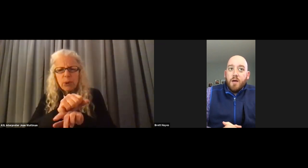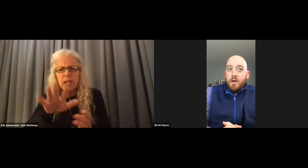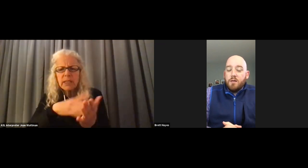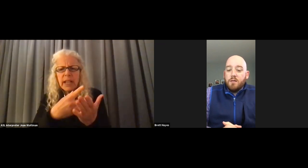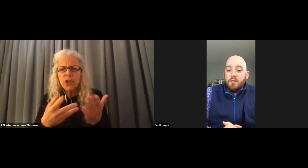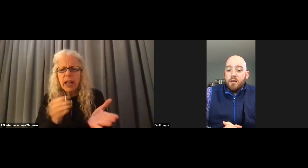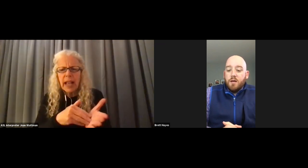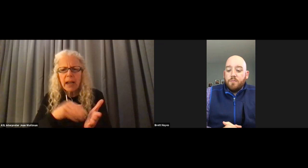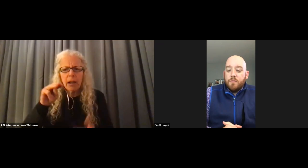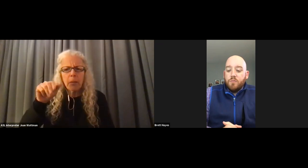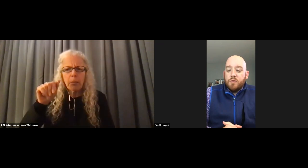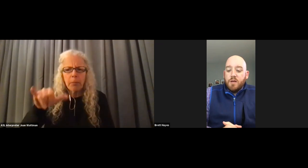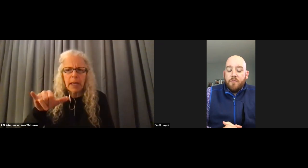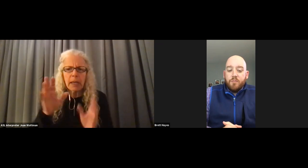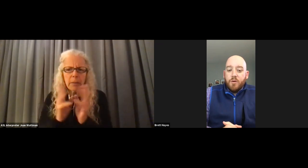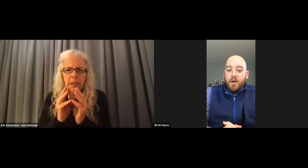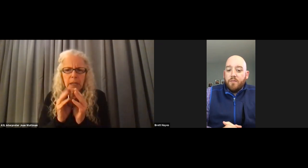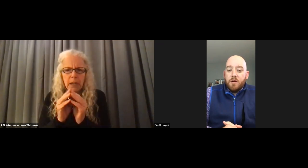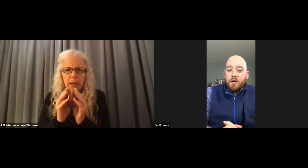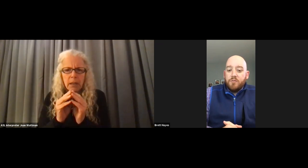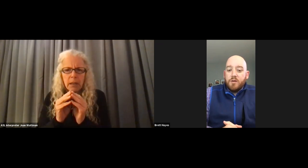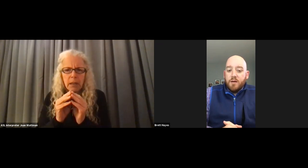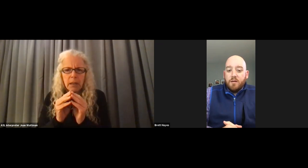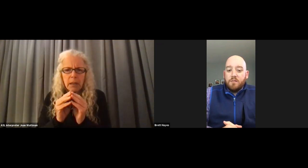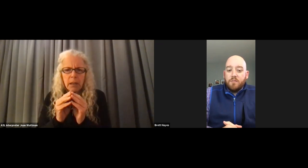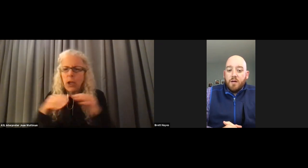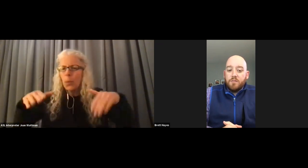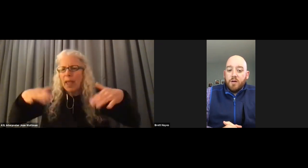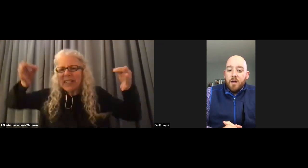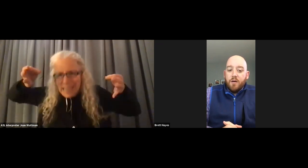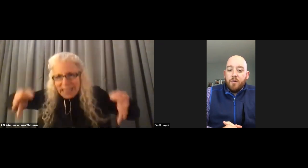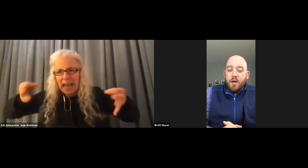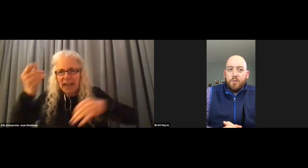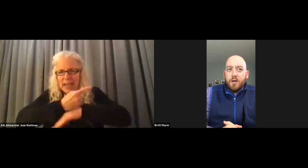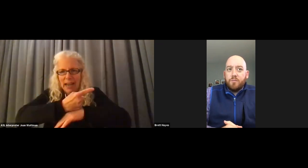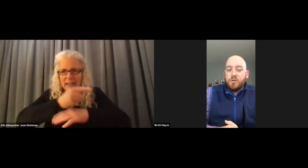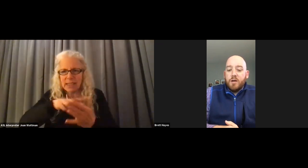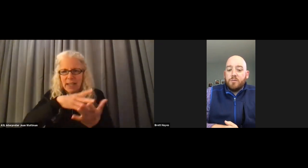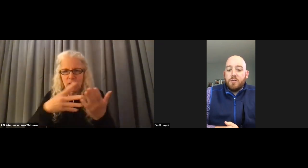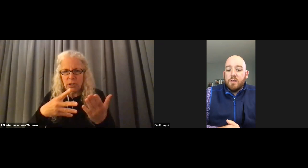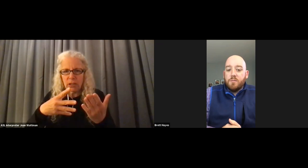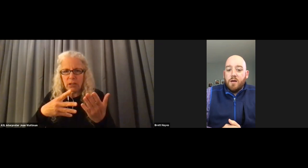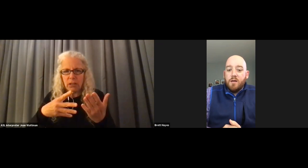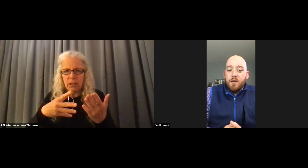May. We don't have a concrete date as of right now. I don't think I've reached out to the team yet.